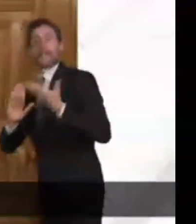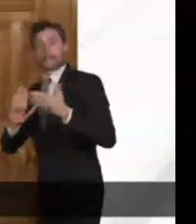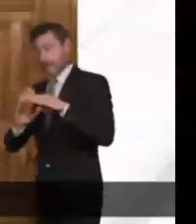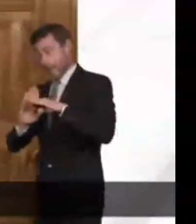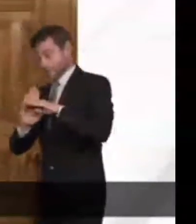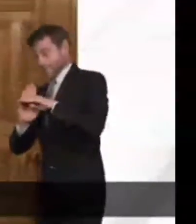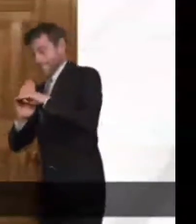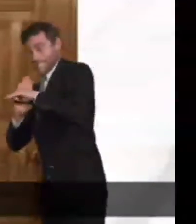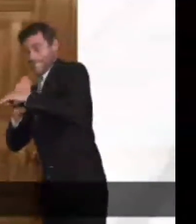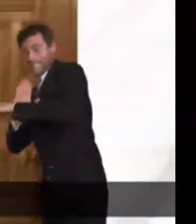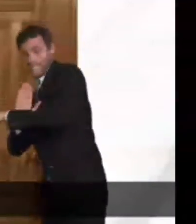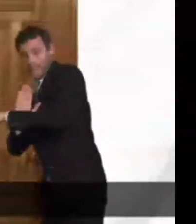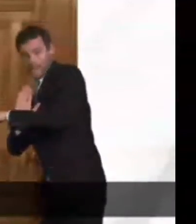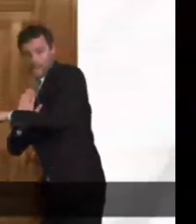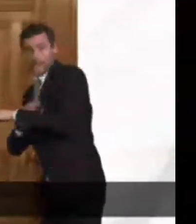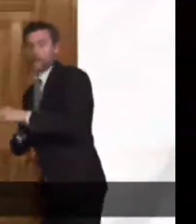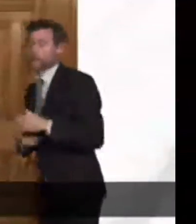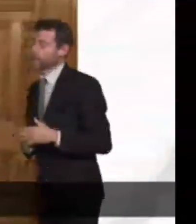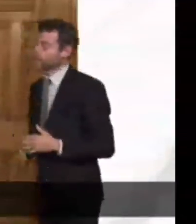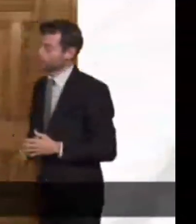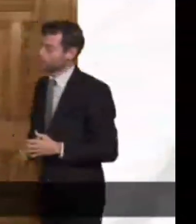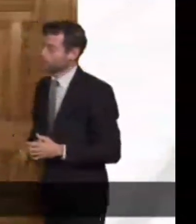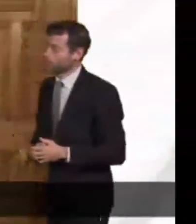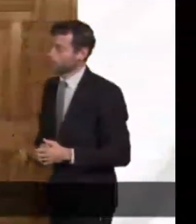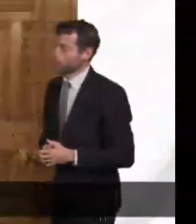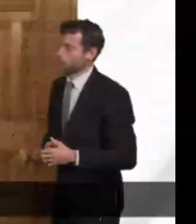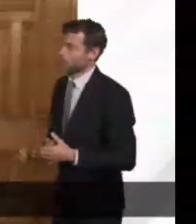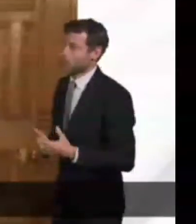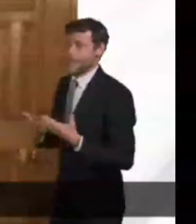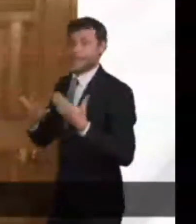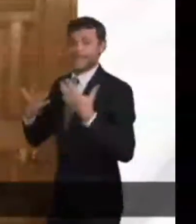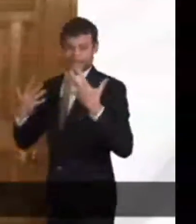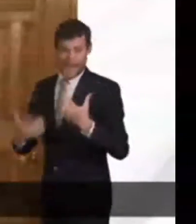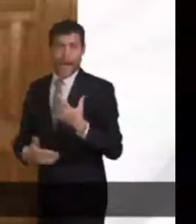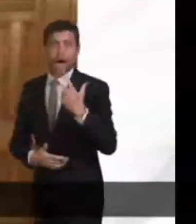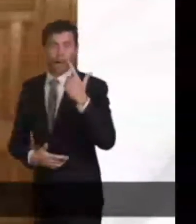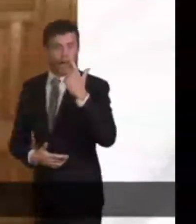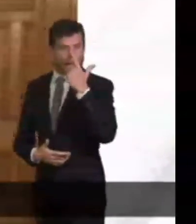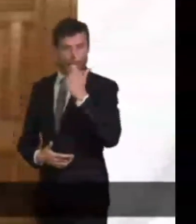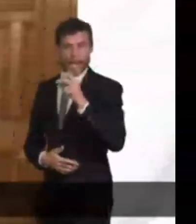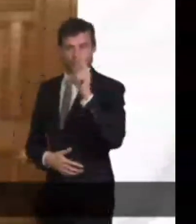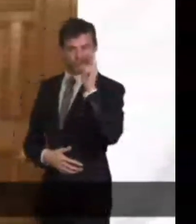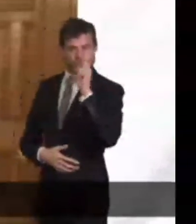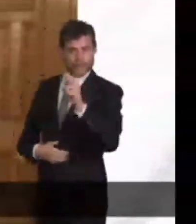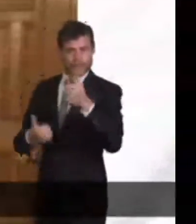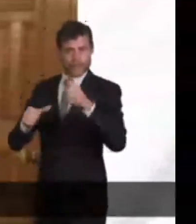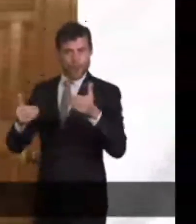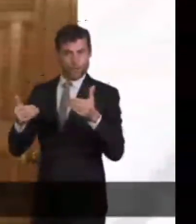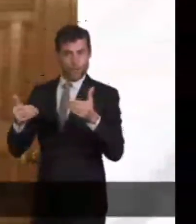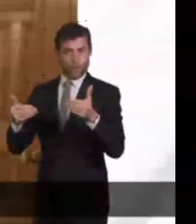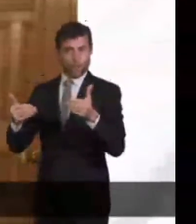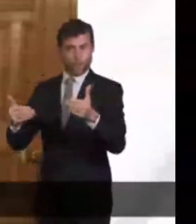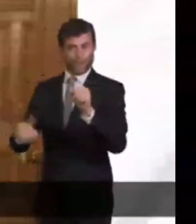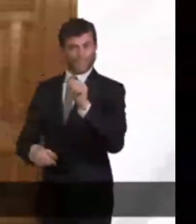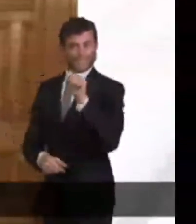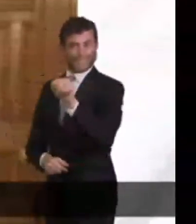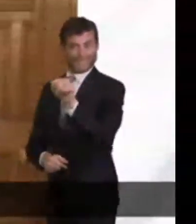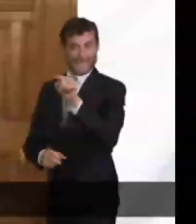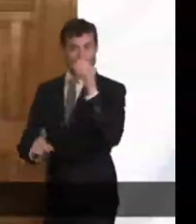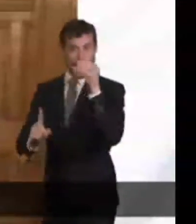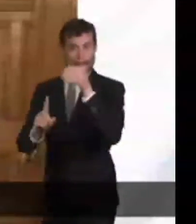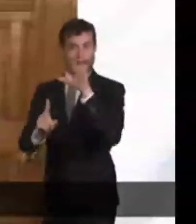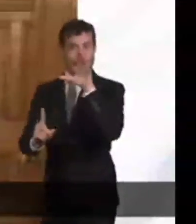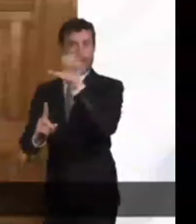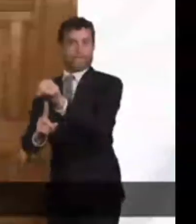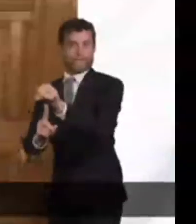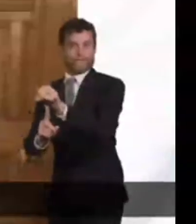now see the sunlight and the pasture ahead of us. And so it is vital that we